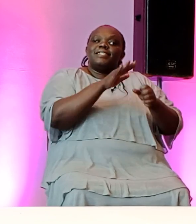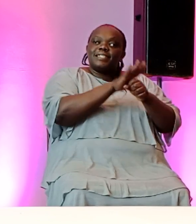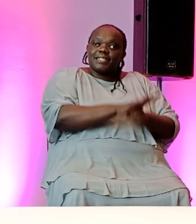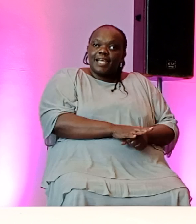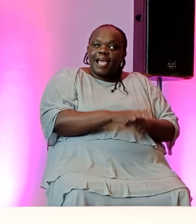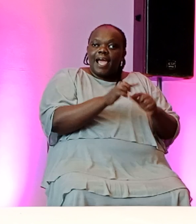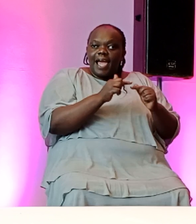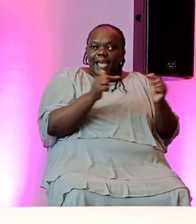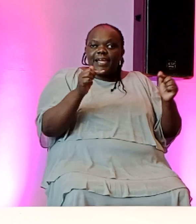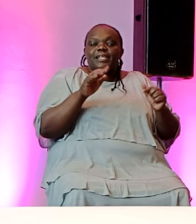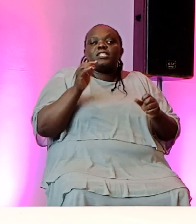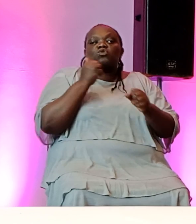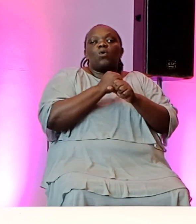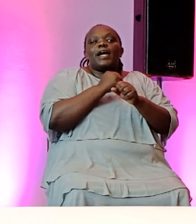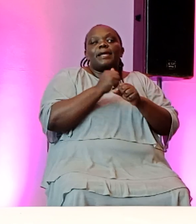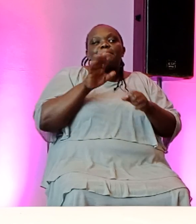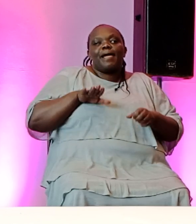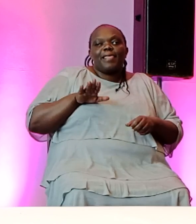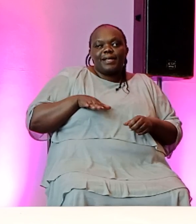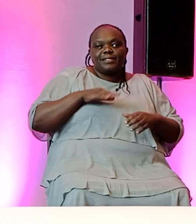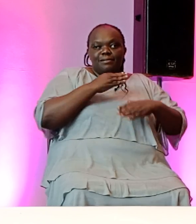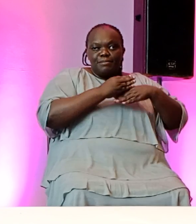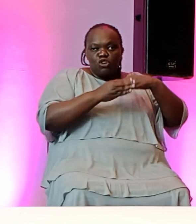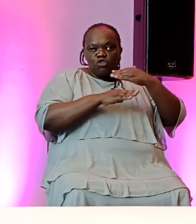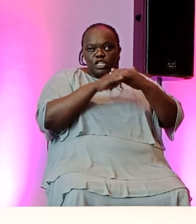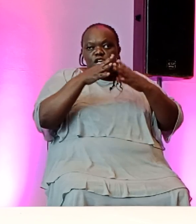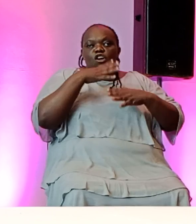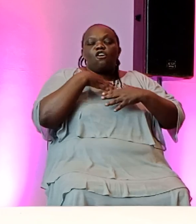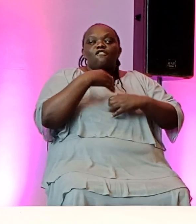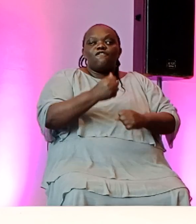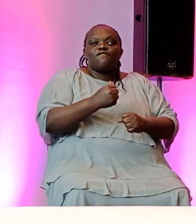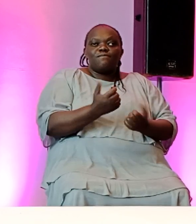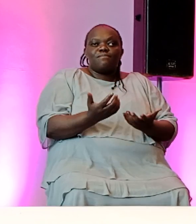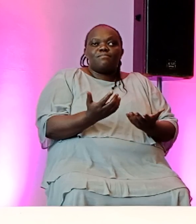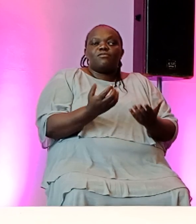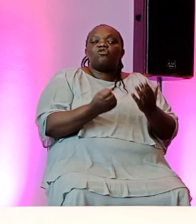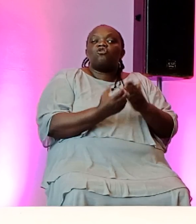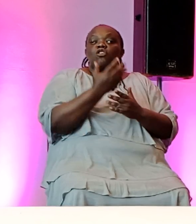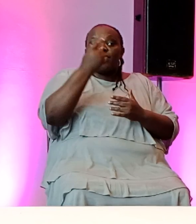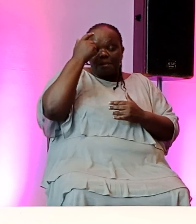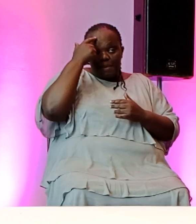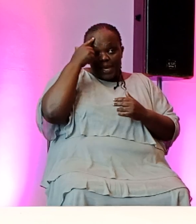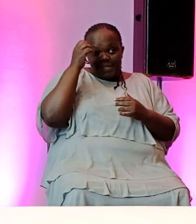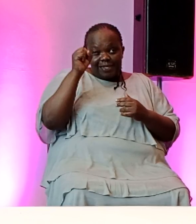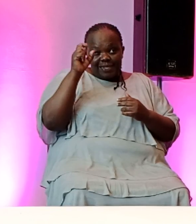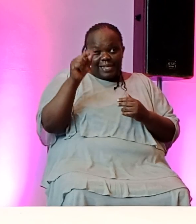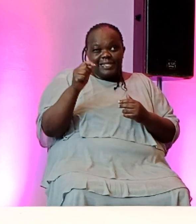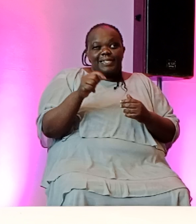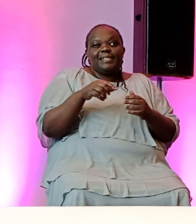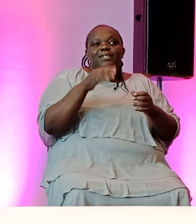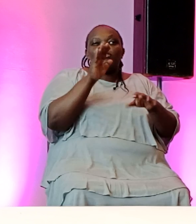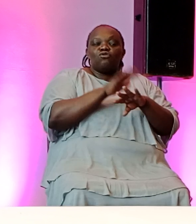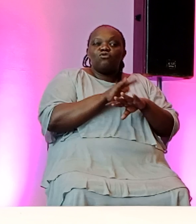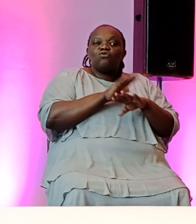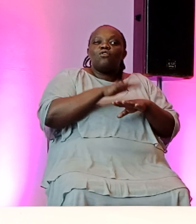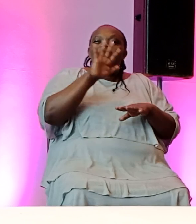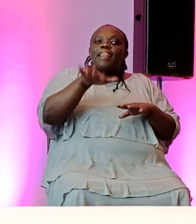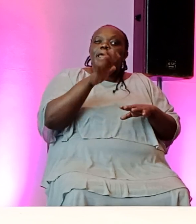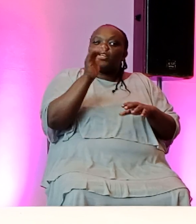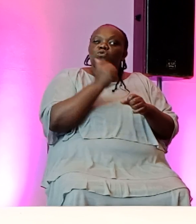against working mothers. Build confidence, growth mindset, and create proper